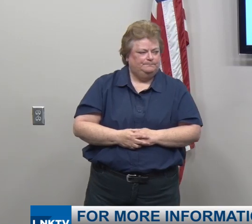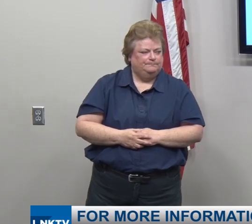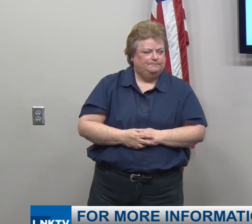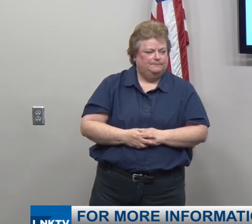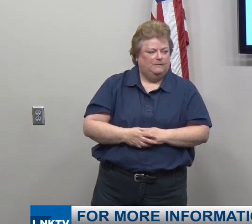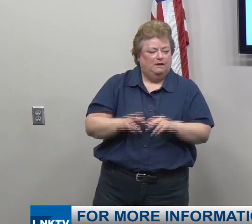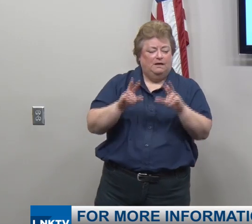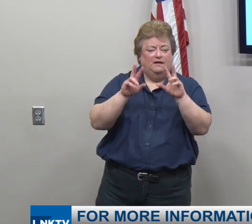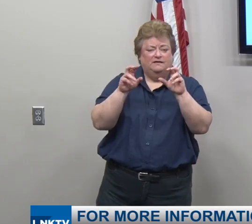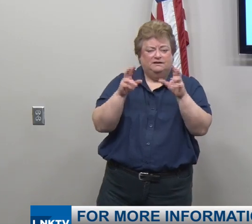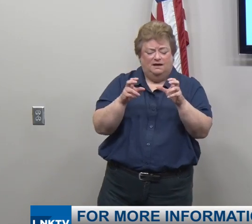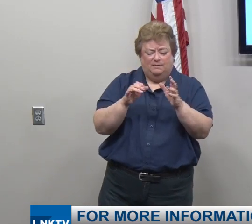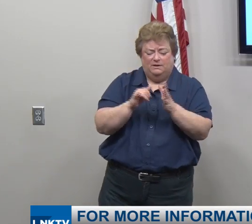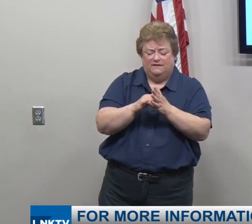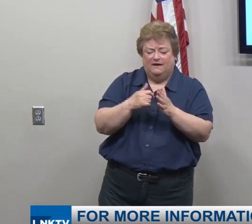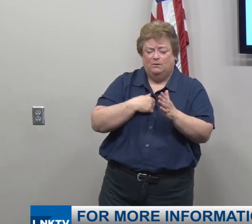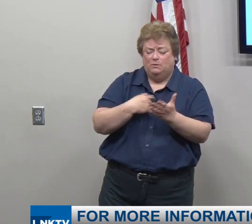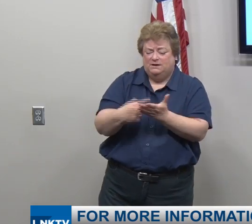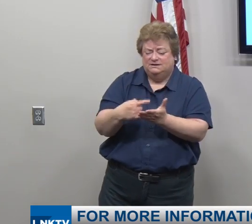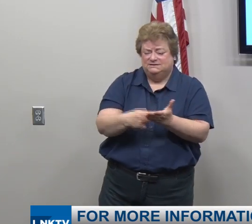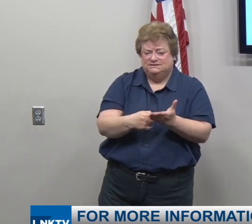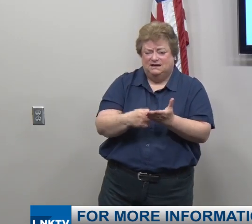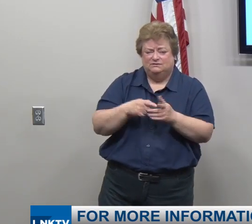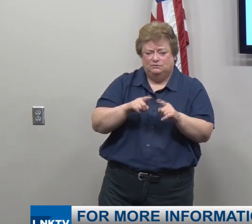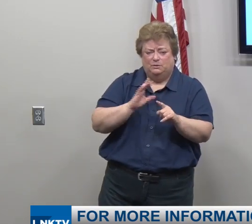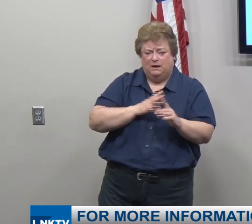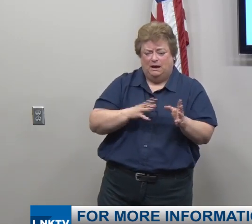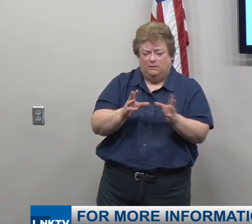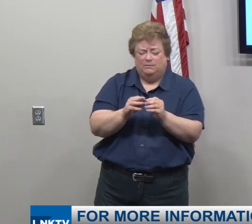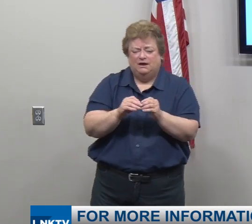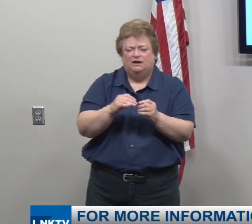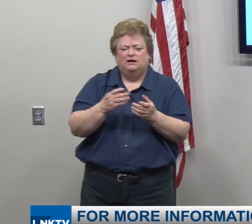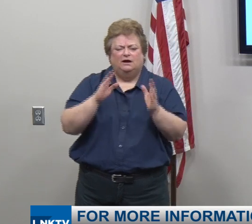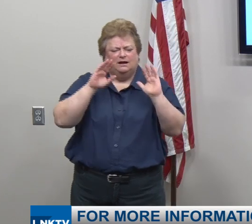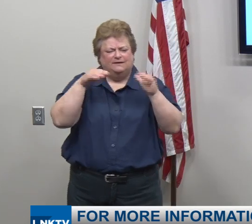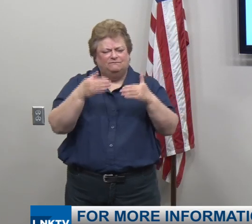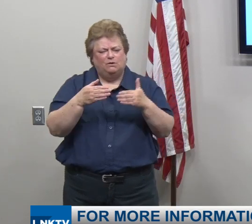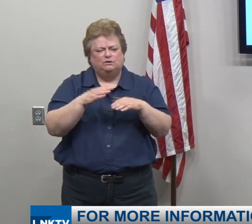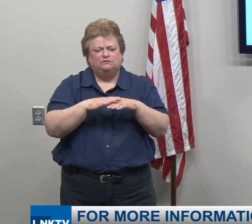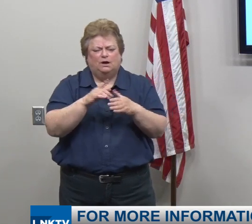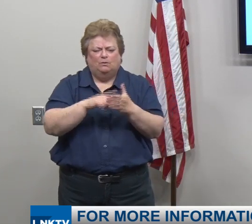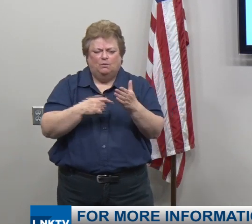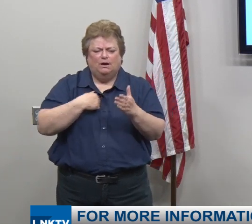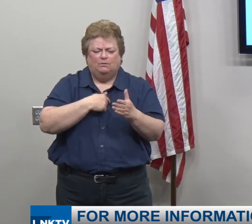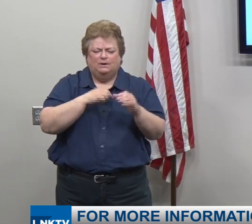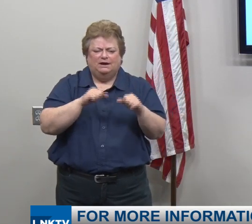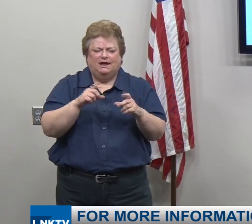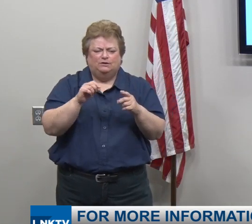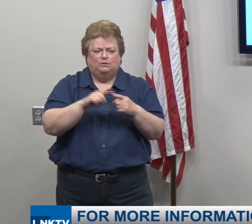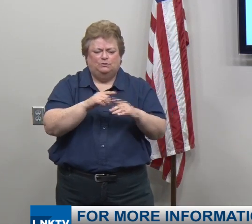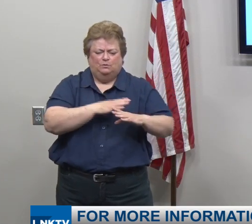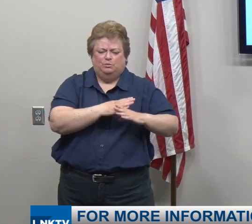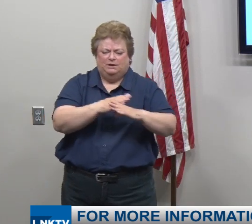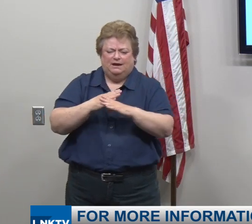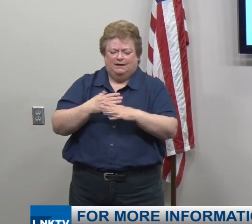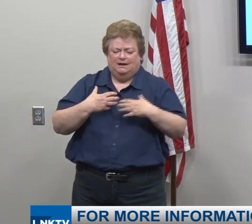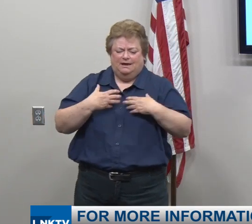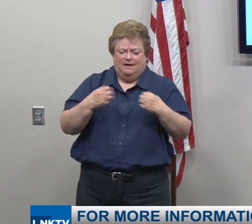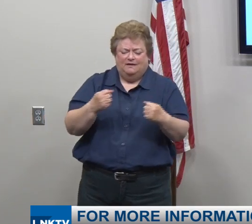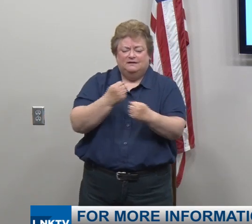The topics that we discuss in these briefings focus on what we can all do to protect the health and safety of everyone in